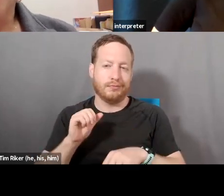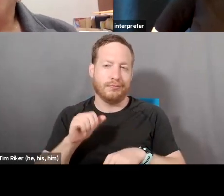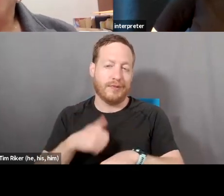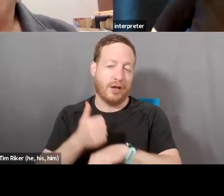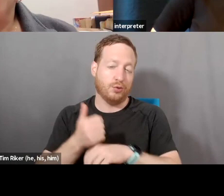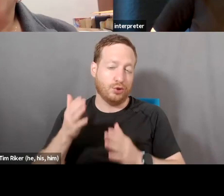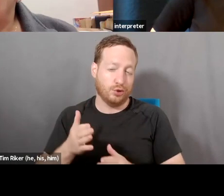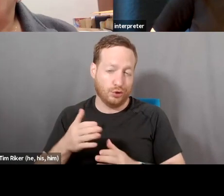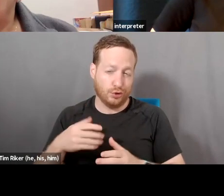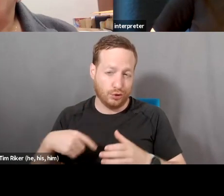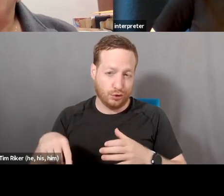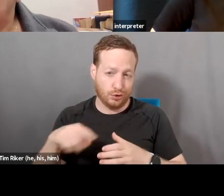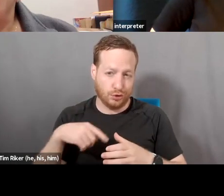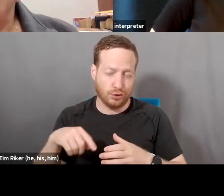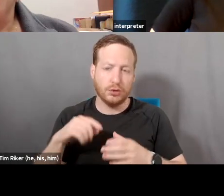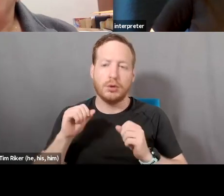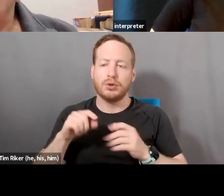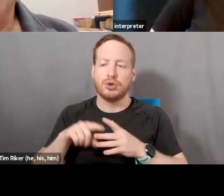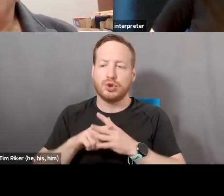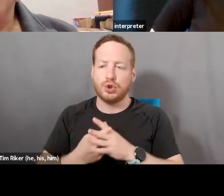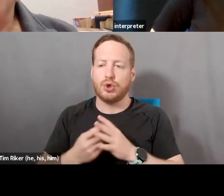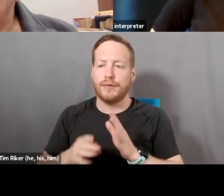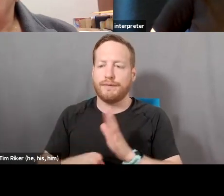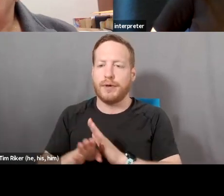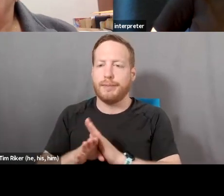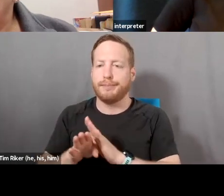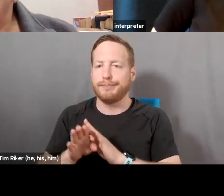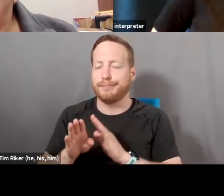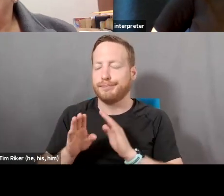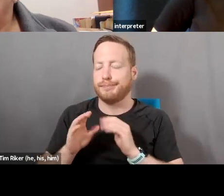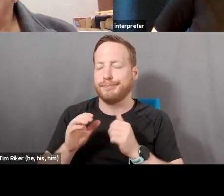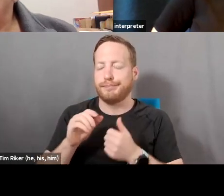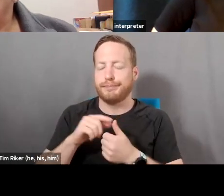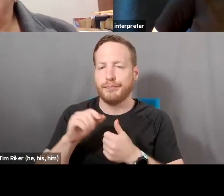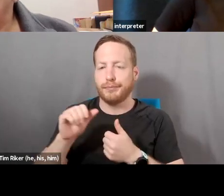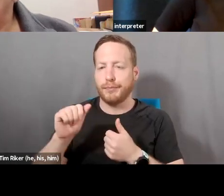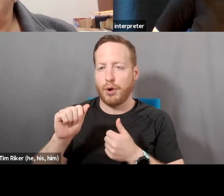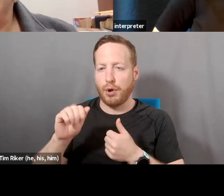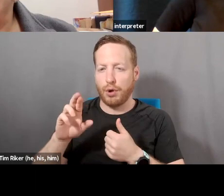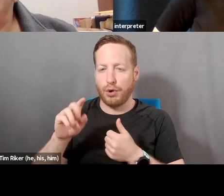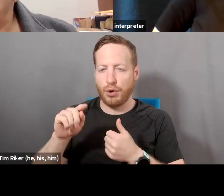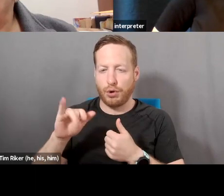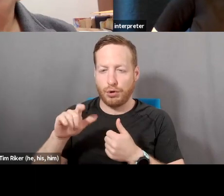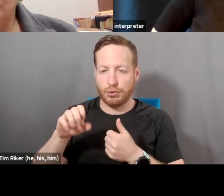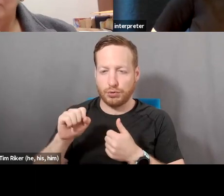building that group of people, that basis. So we could start to